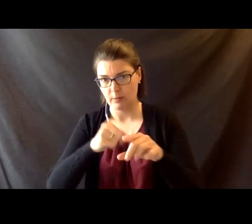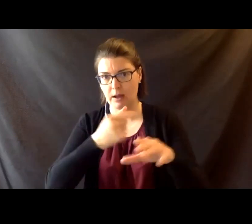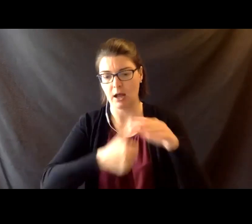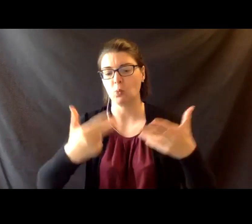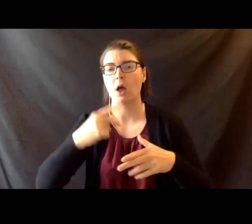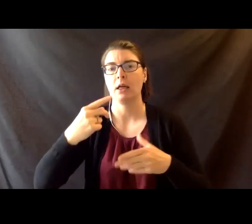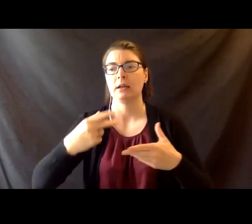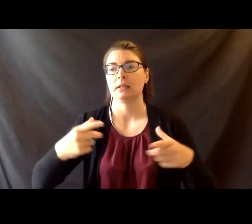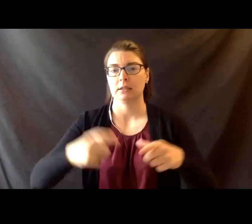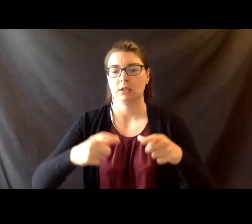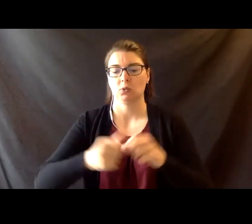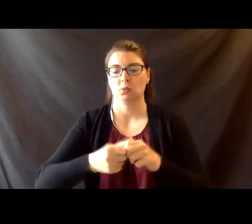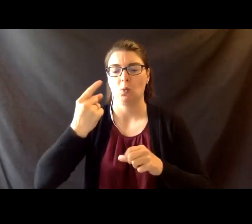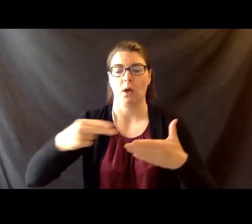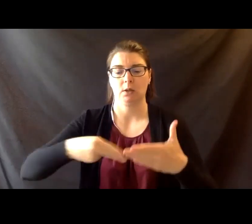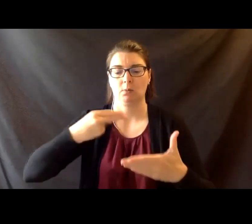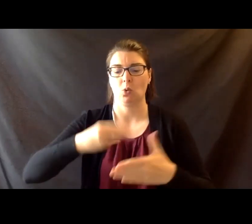care for the Great Lakes region.